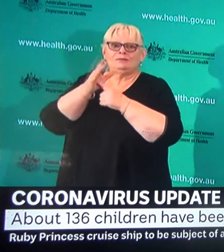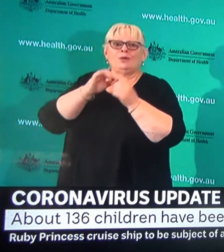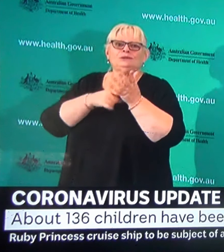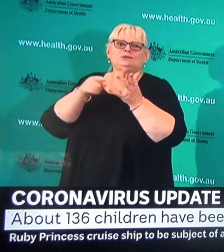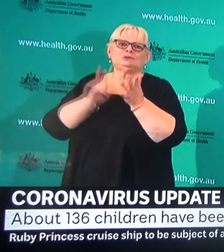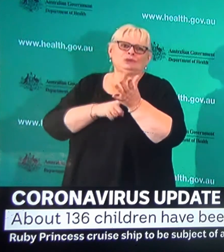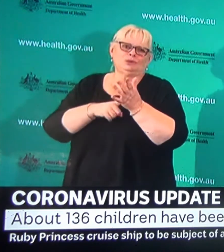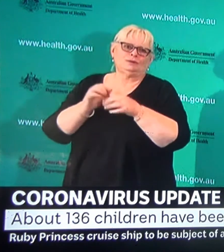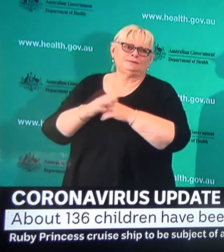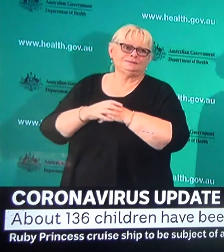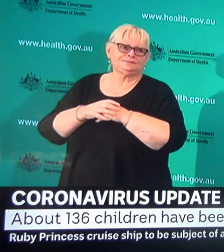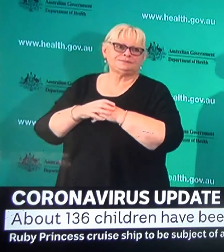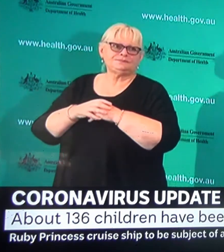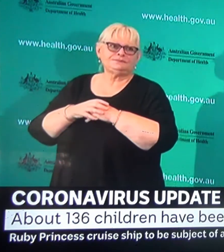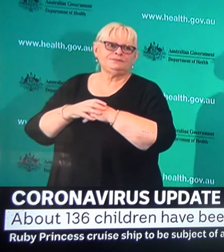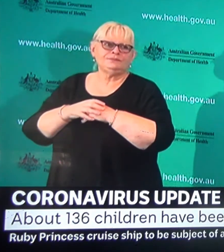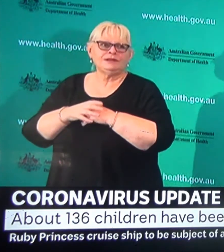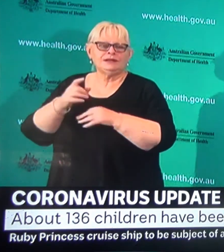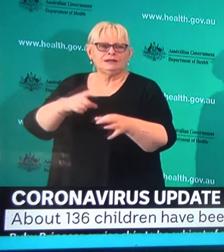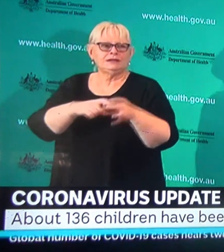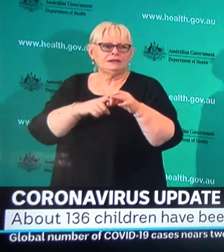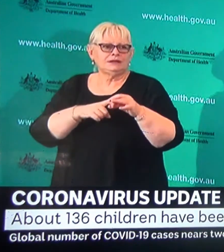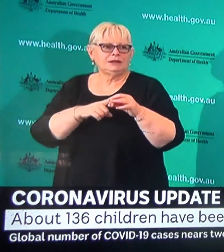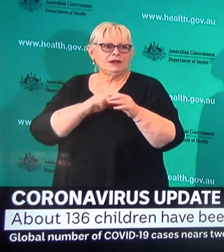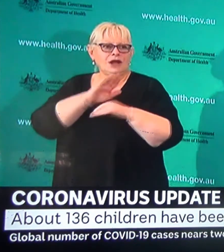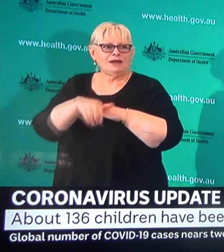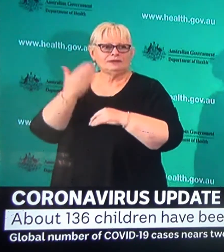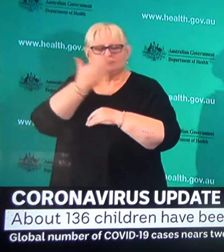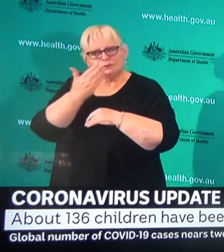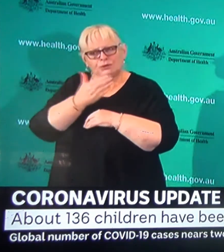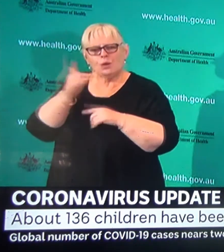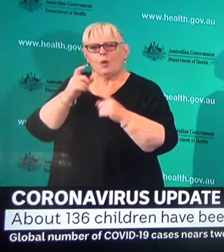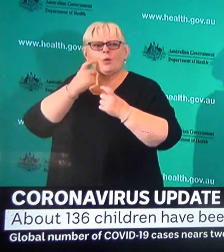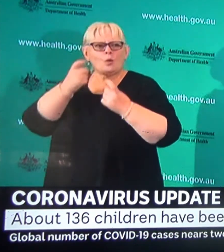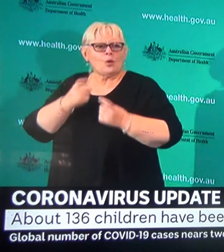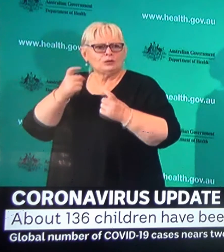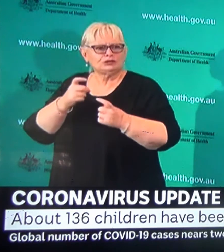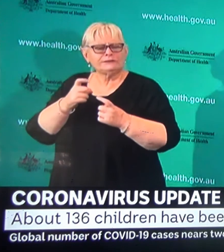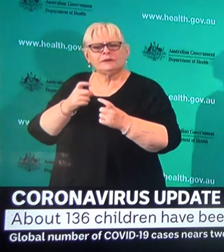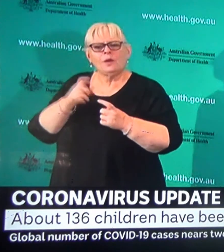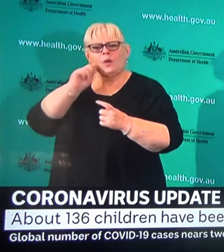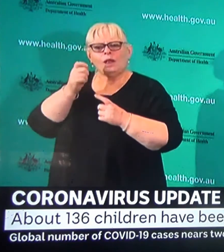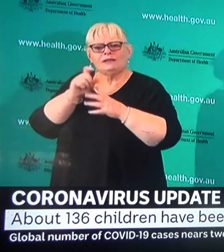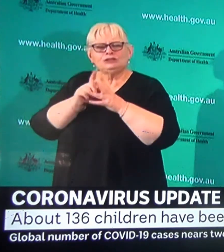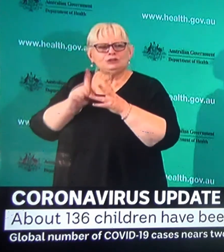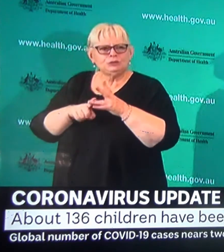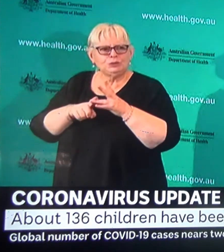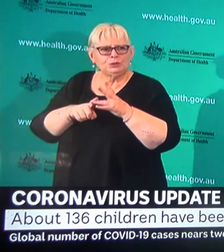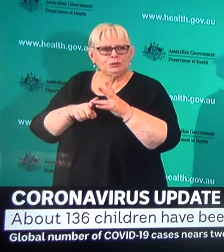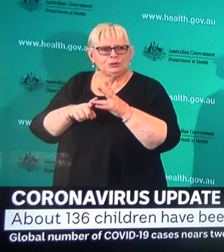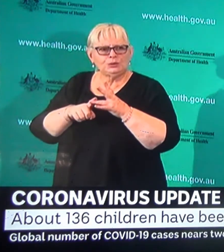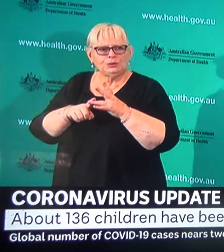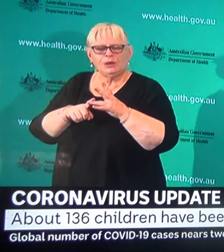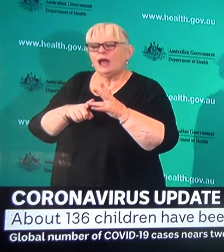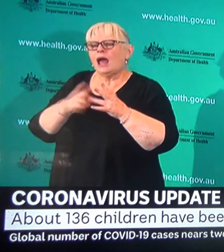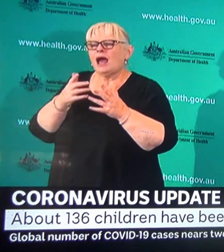disposal. Should a more cautious approach be taken on schools until we know exactly how much of a role asymptomatic